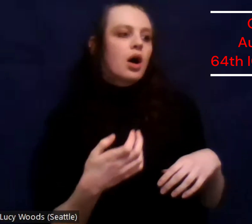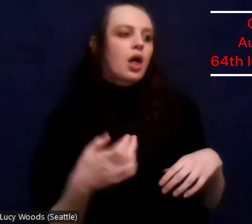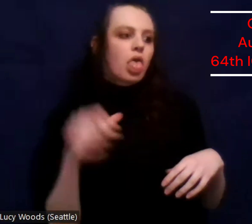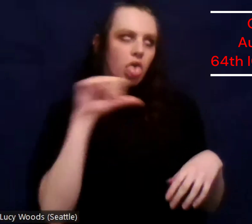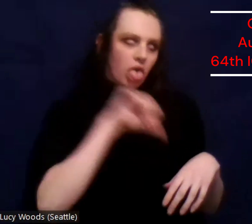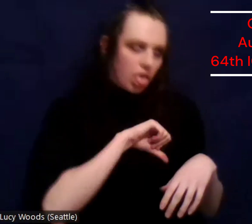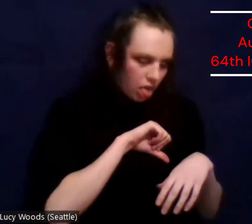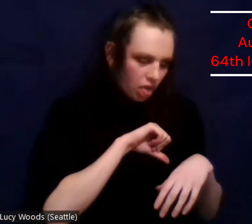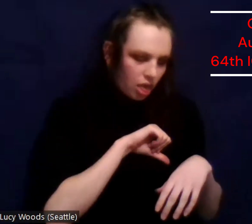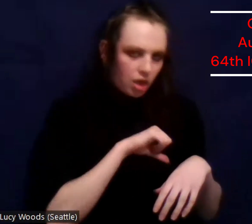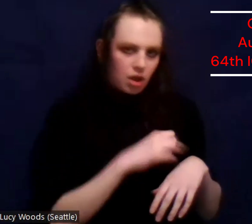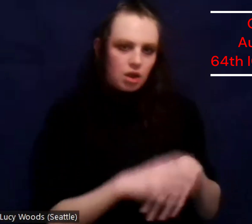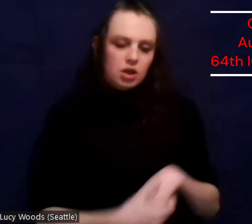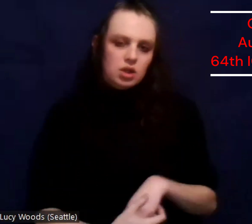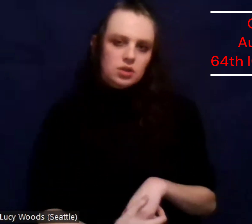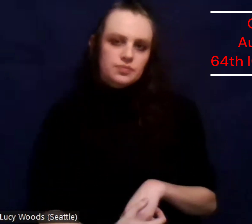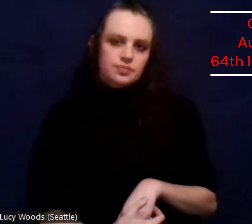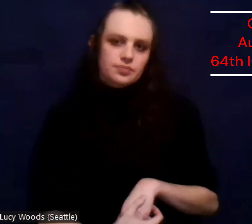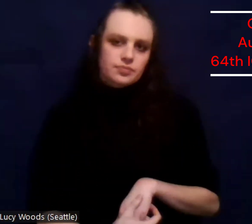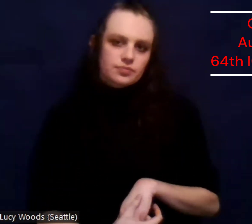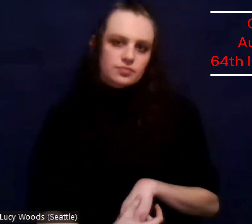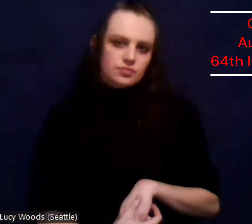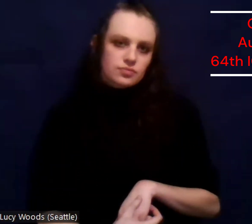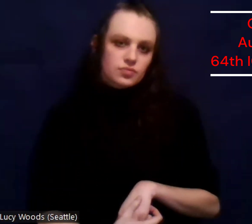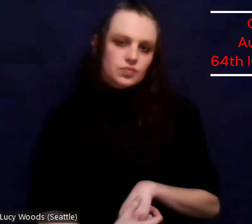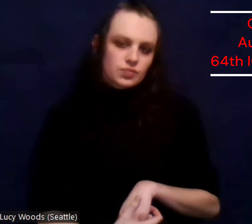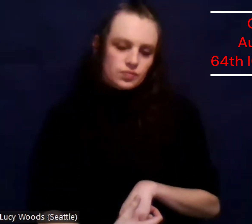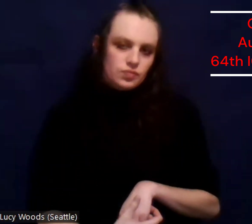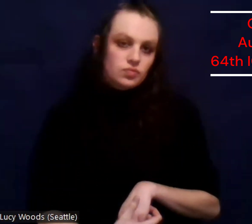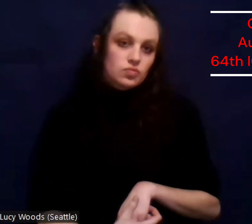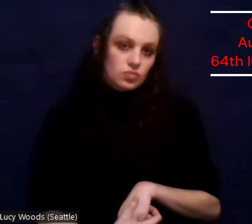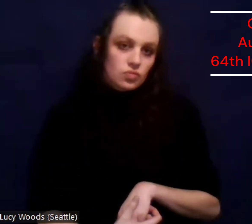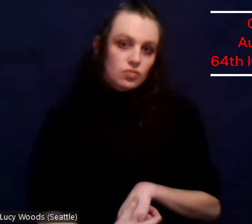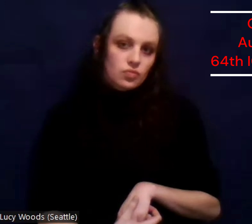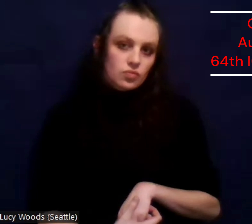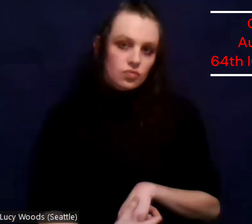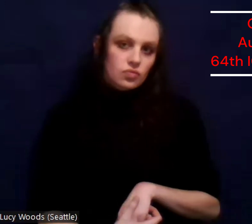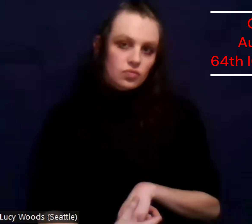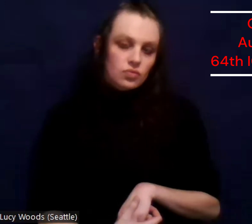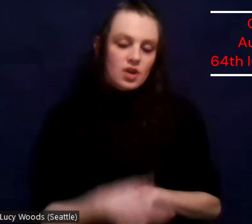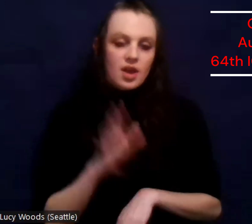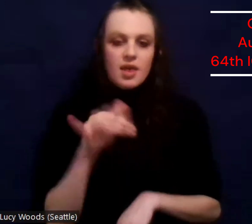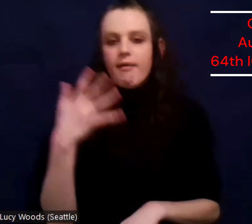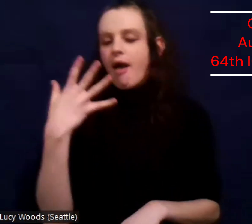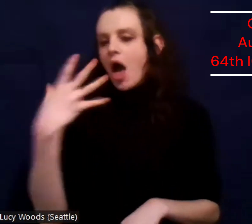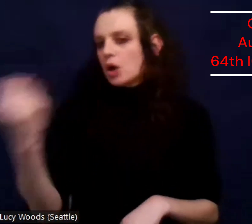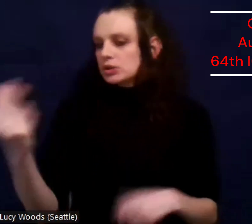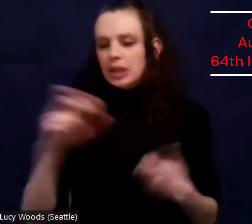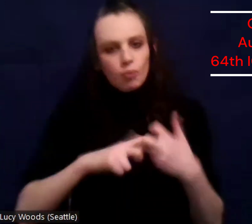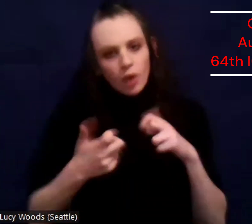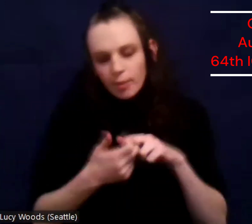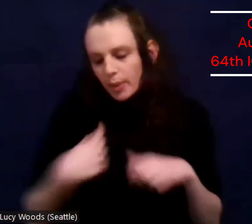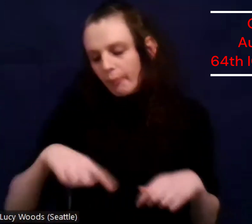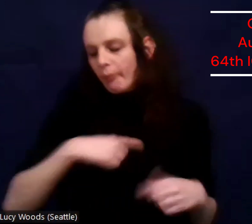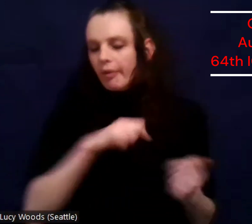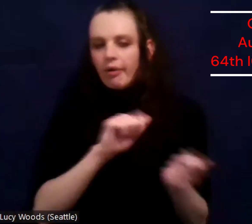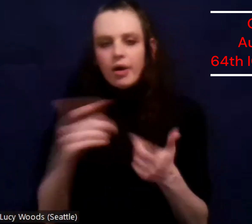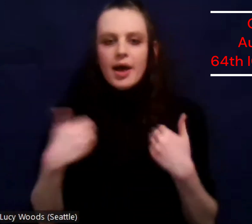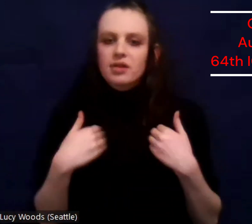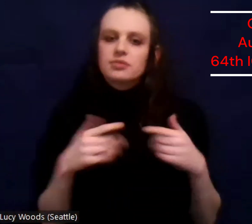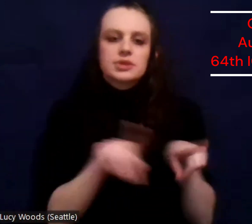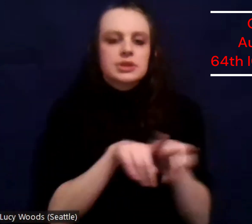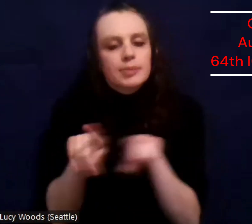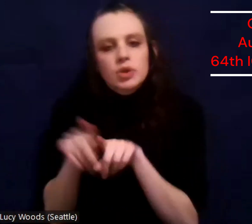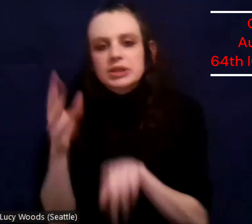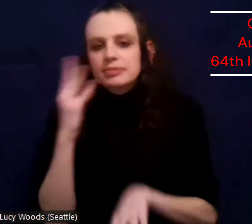And you know, these are all external circumstances. We all have similar experiences of things that we gave